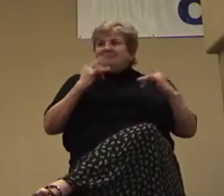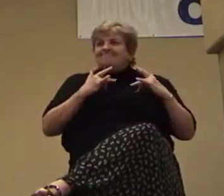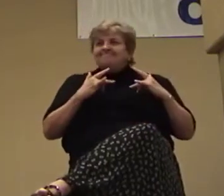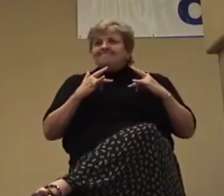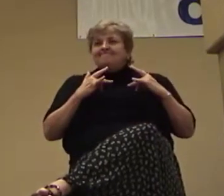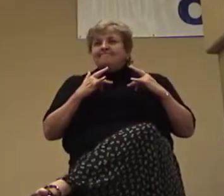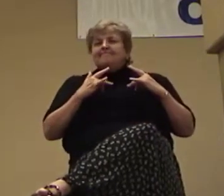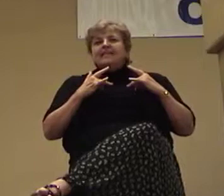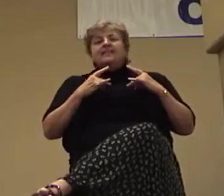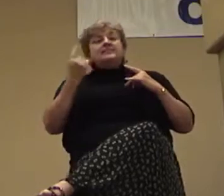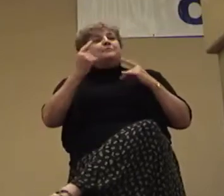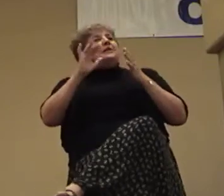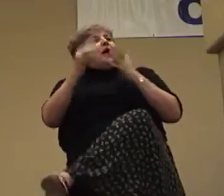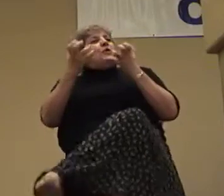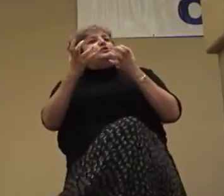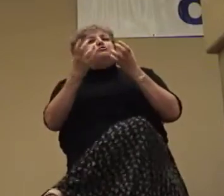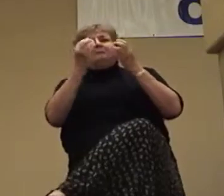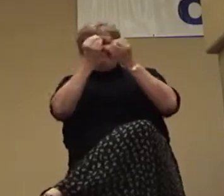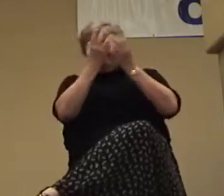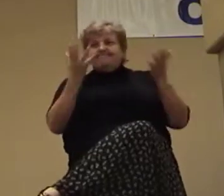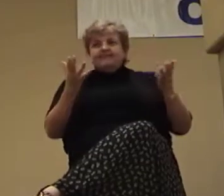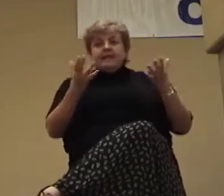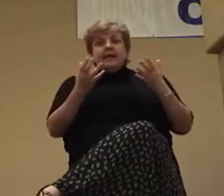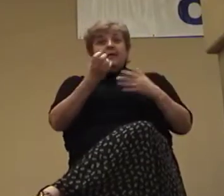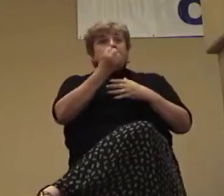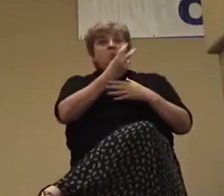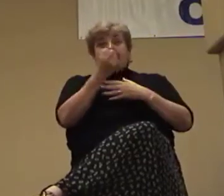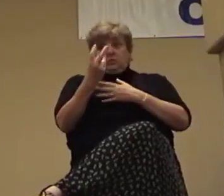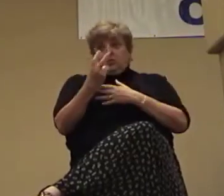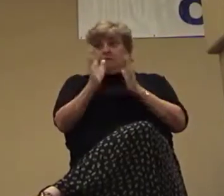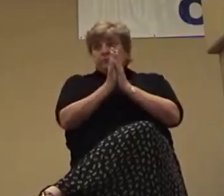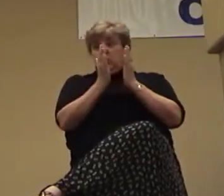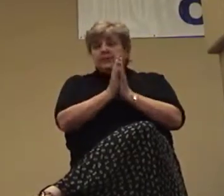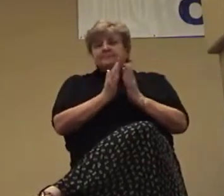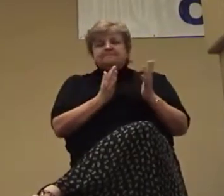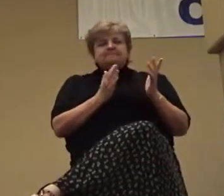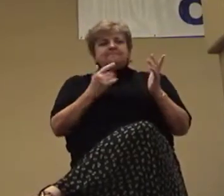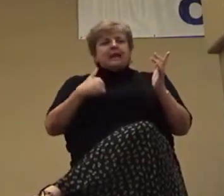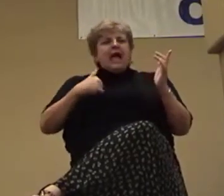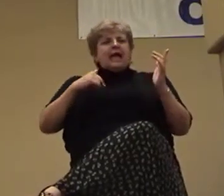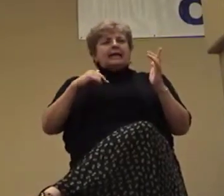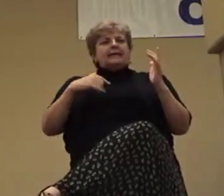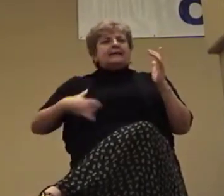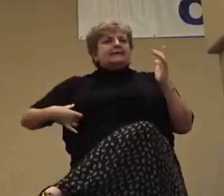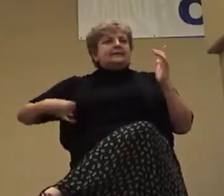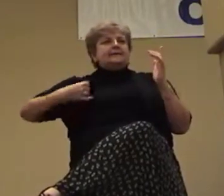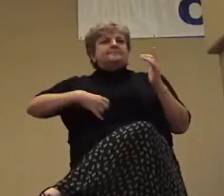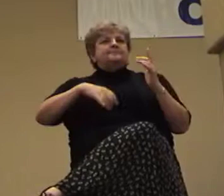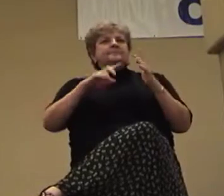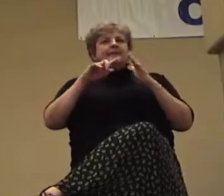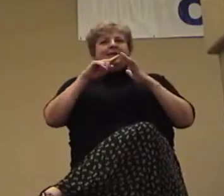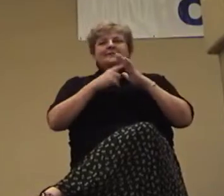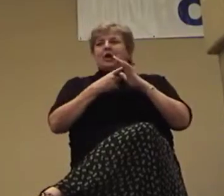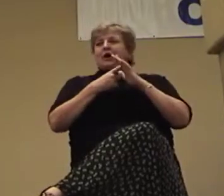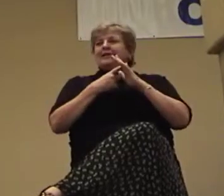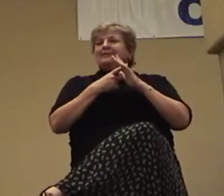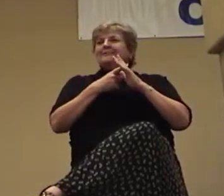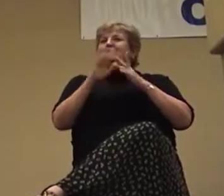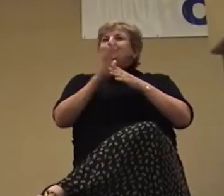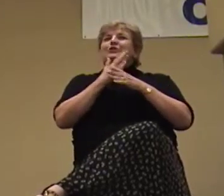this with you. It's in the 12 and 12, and I started sharing it a few years ago because I just love it. I remember